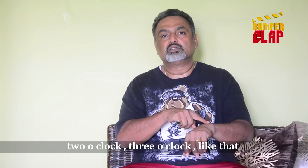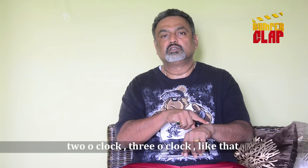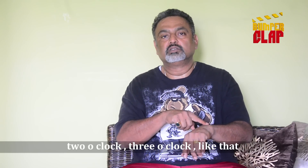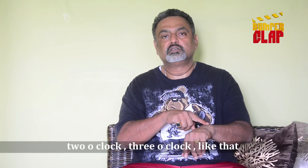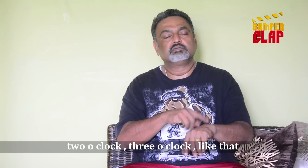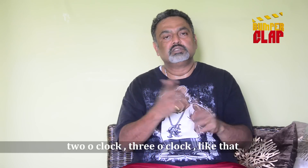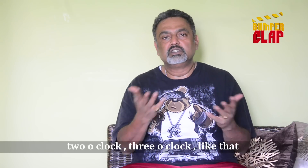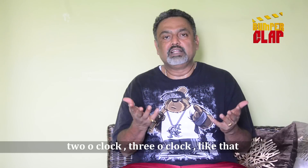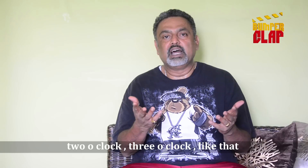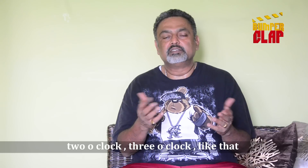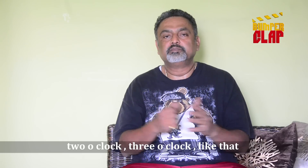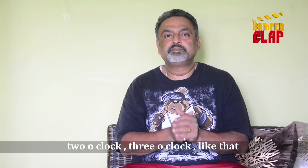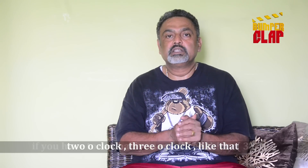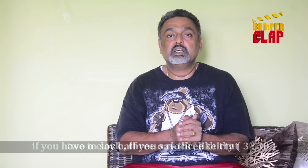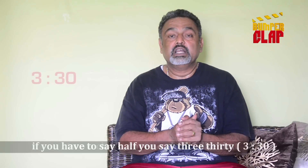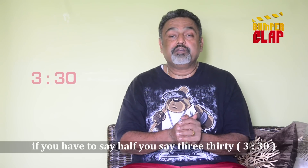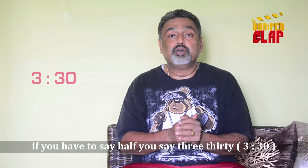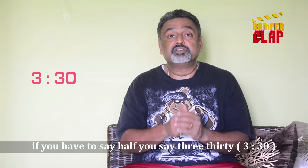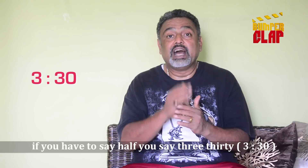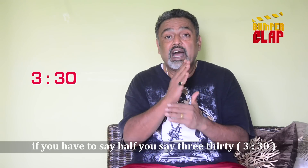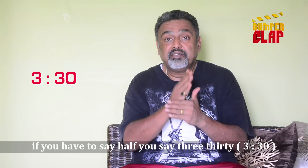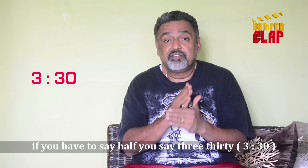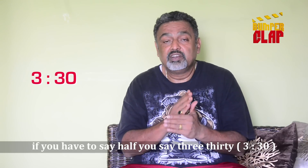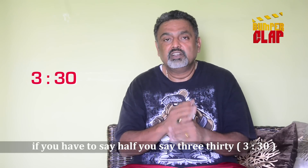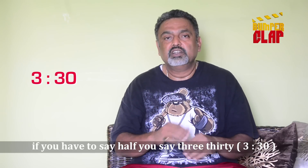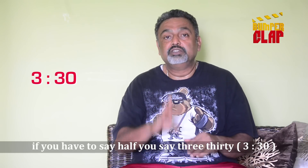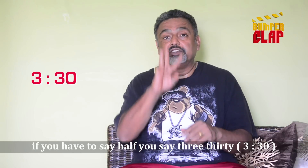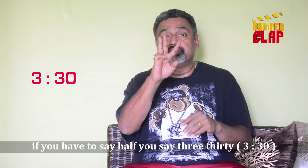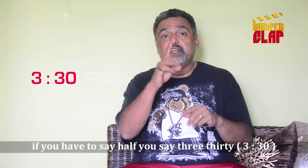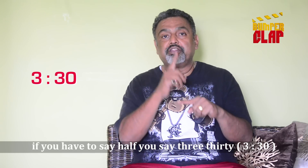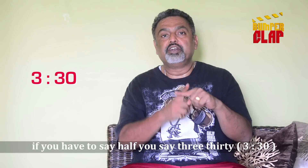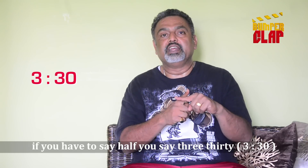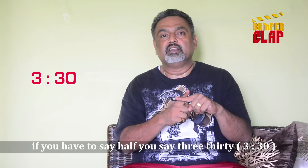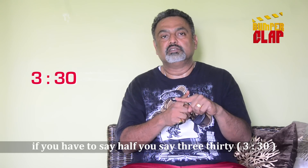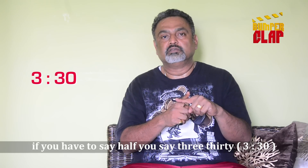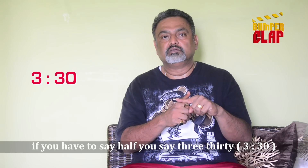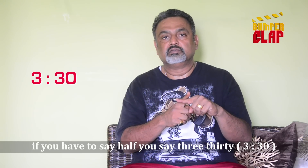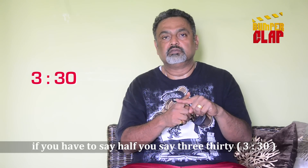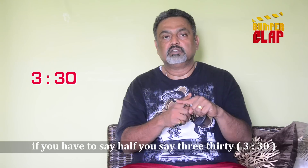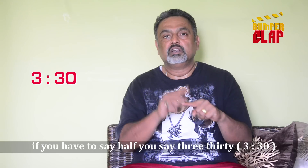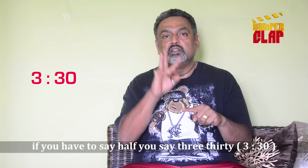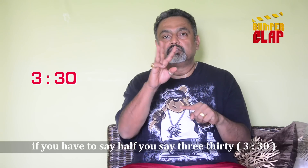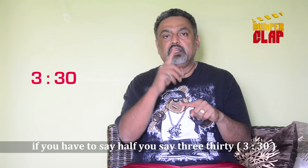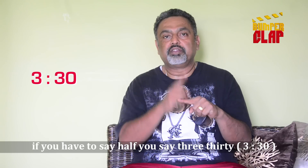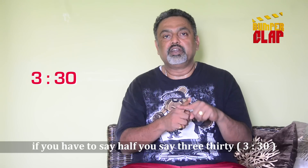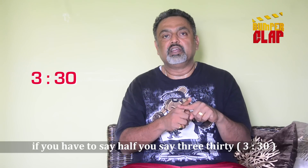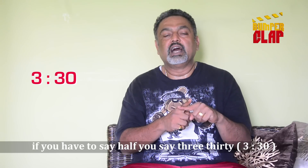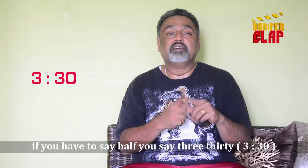like that if you use half the 330 330 half